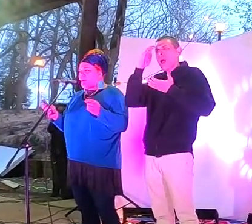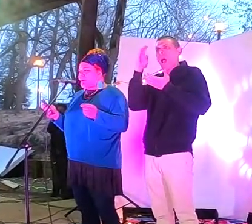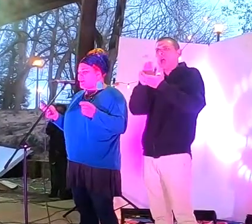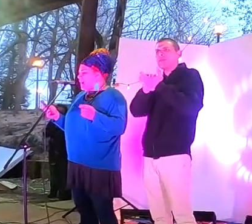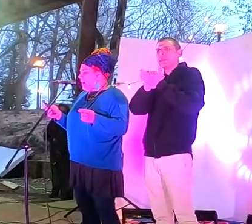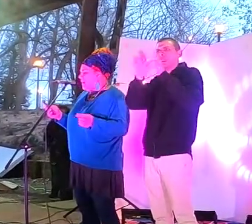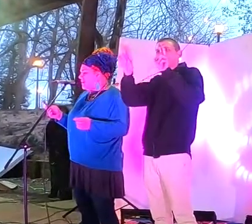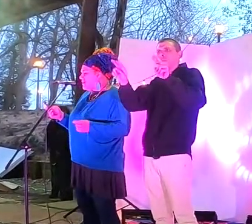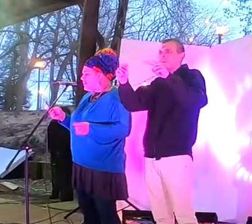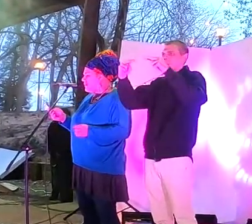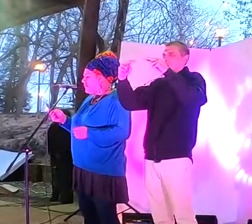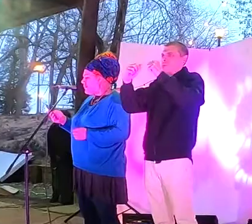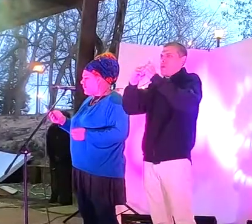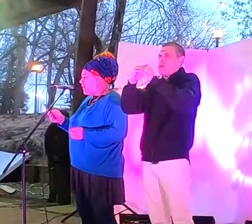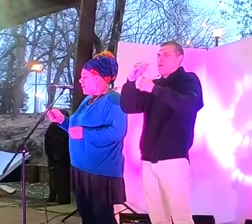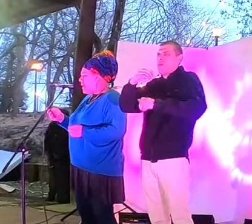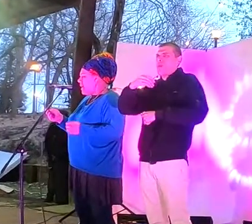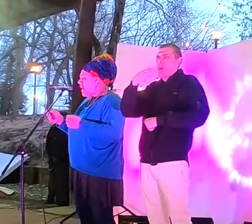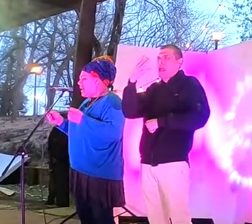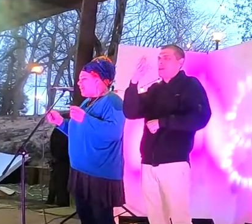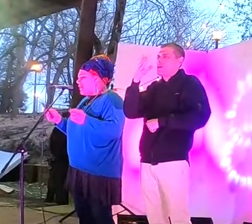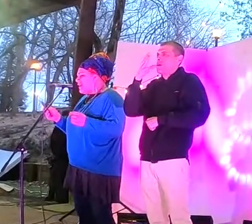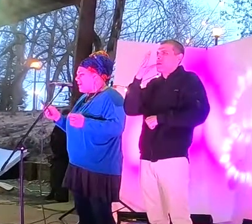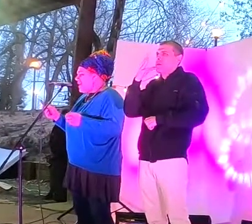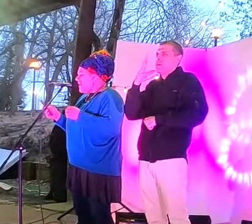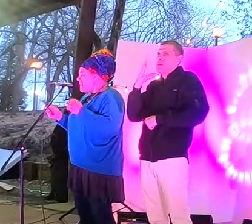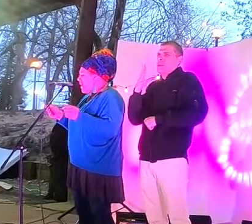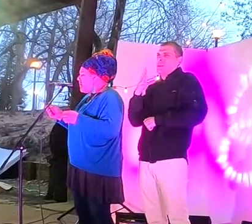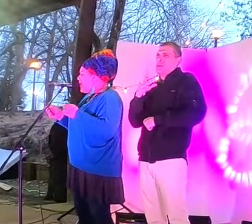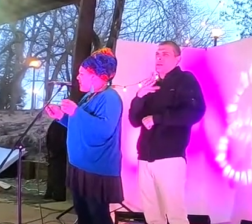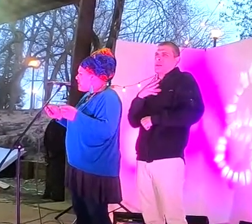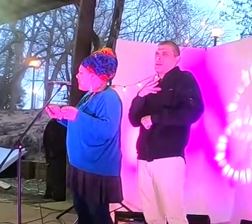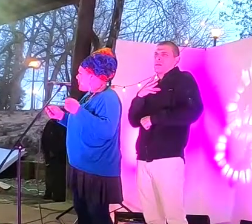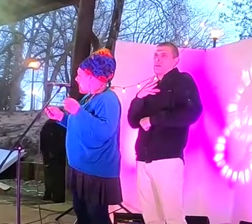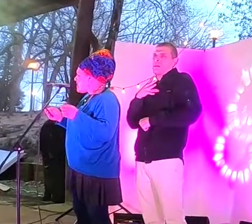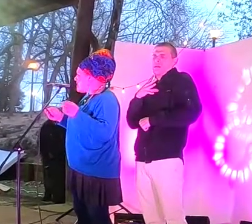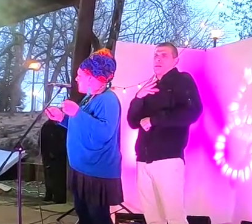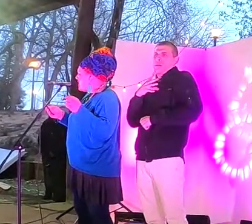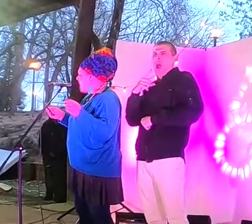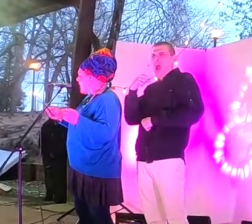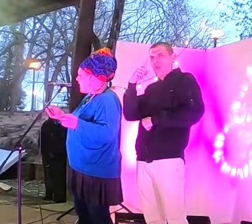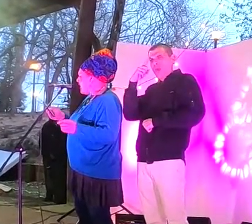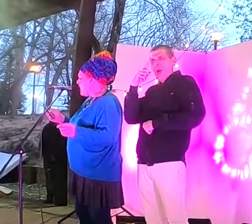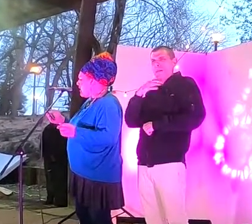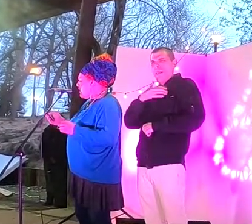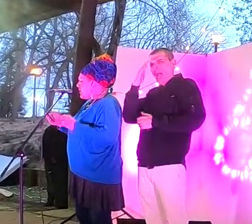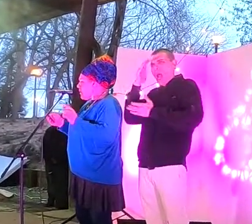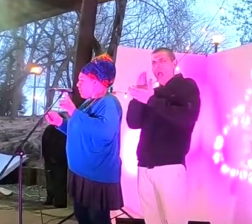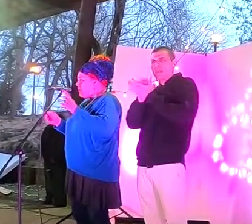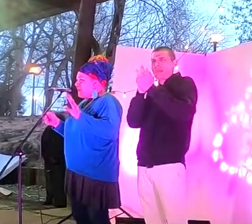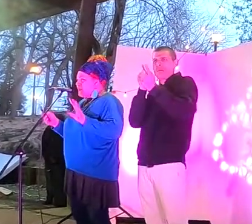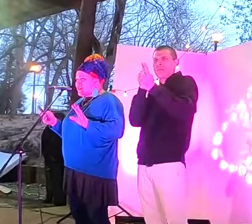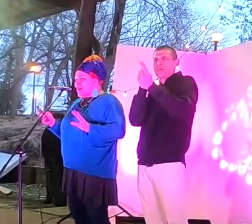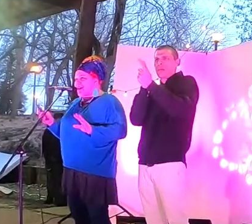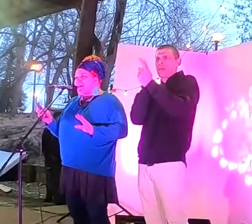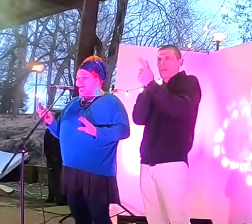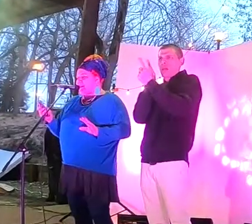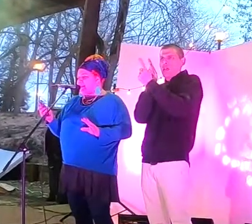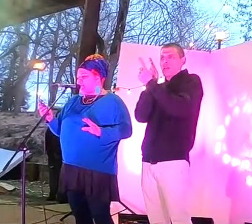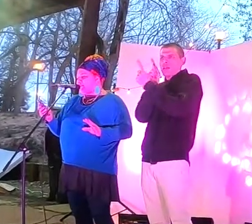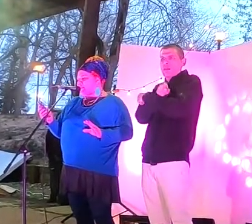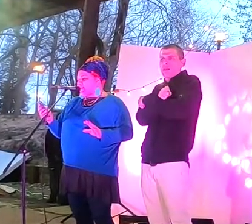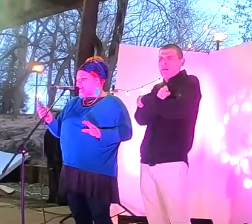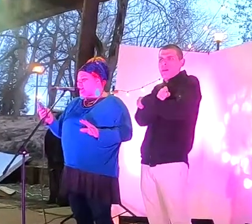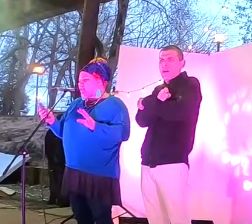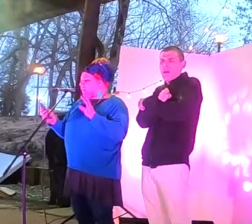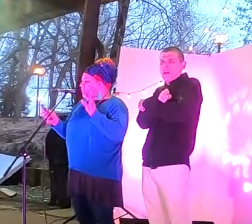white woman's eyes. I think I saw my husband pass me by. A woman looked back at